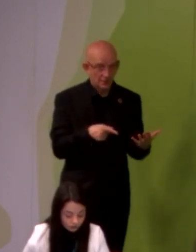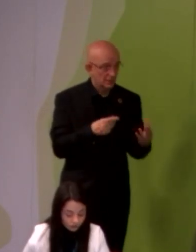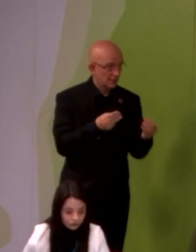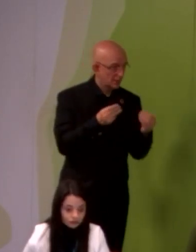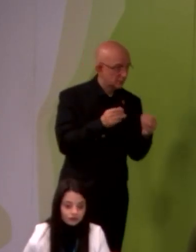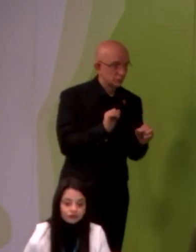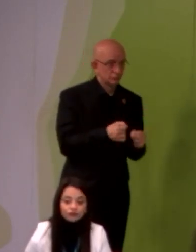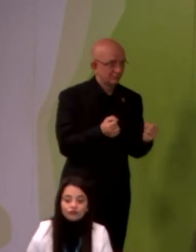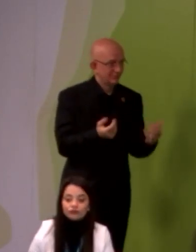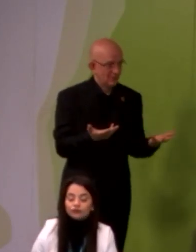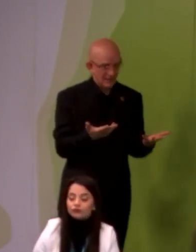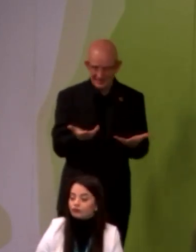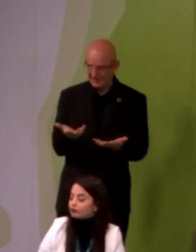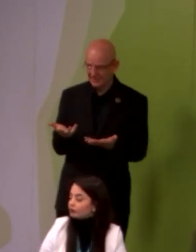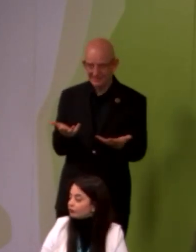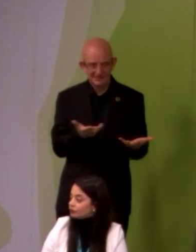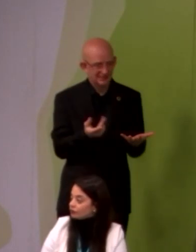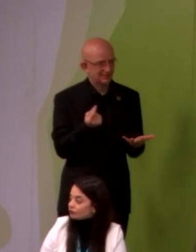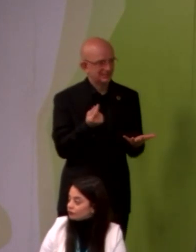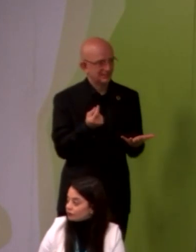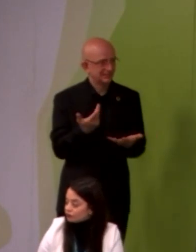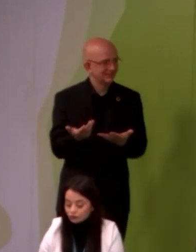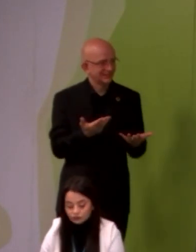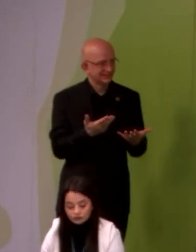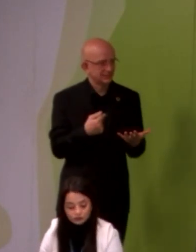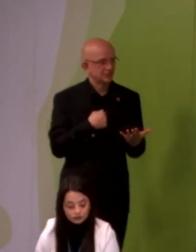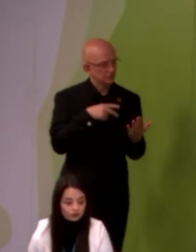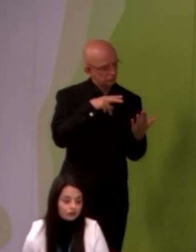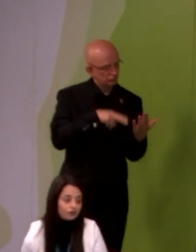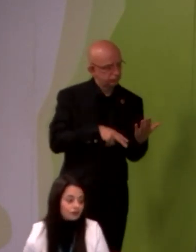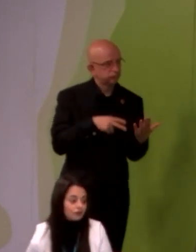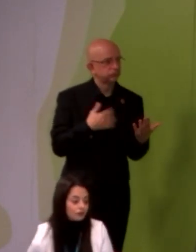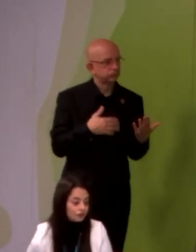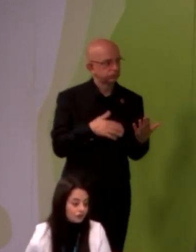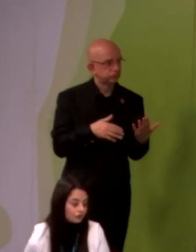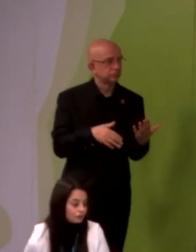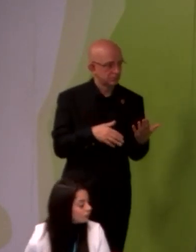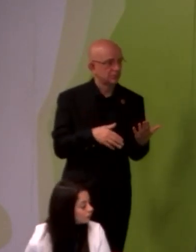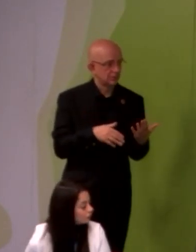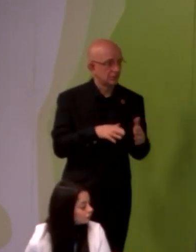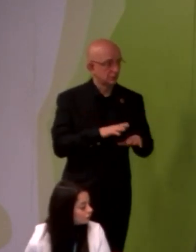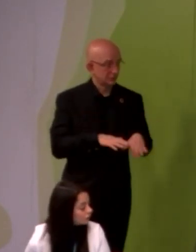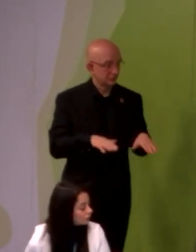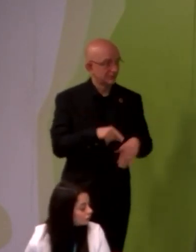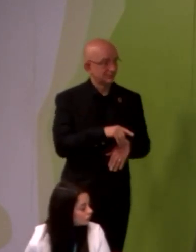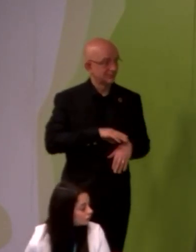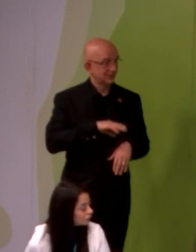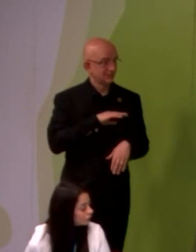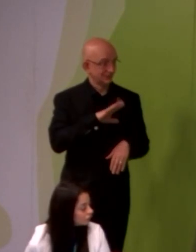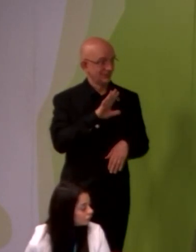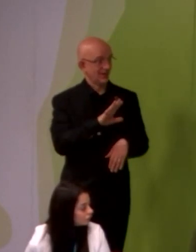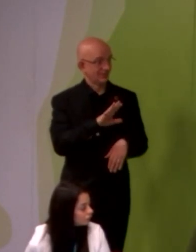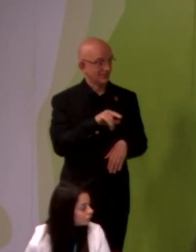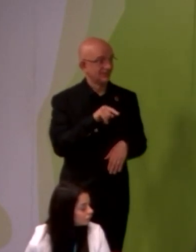our study, unfortunately, did find that children as young as 5 with disabilities were engaging in